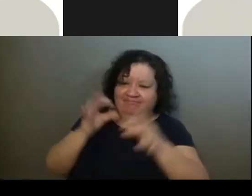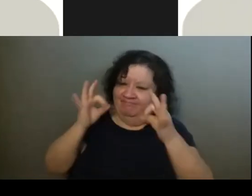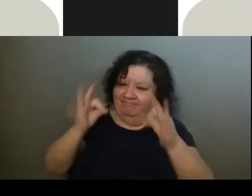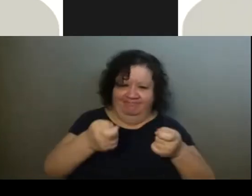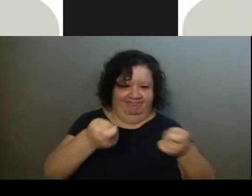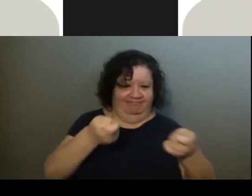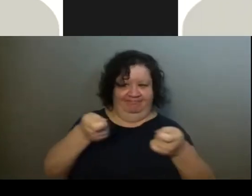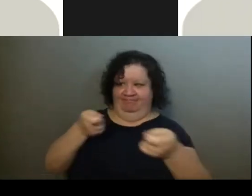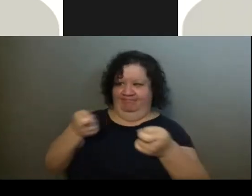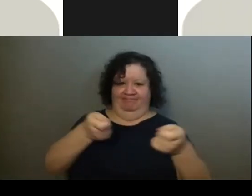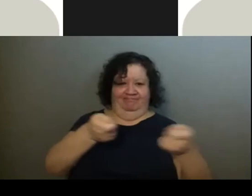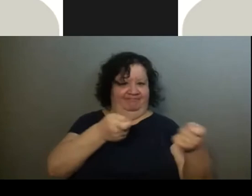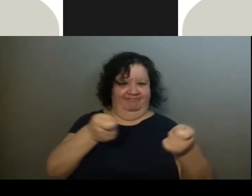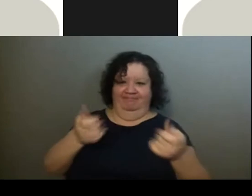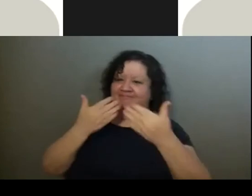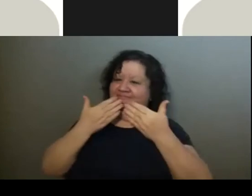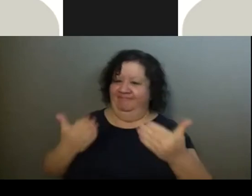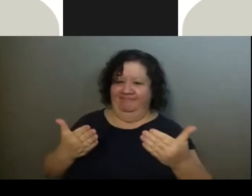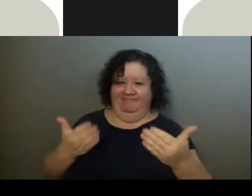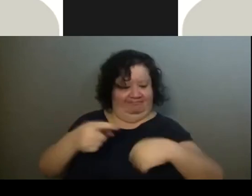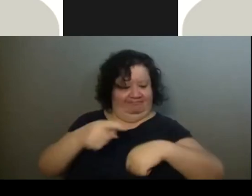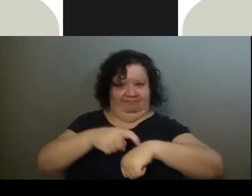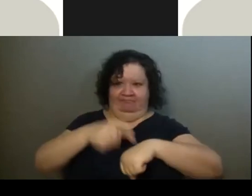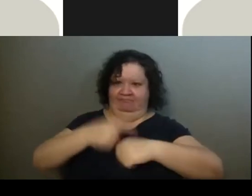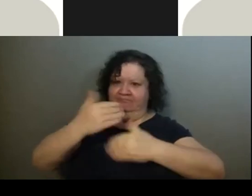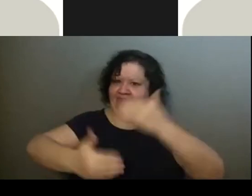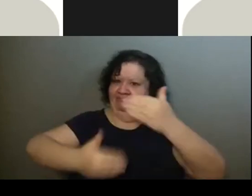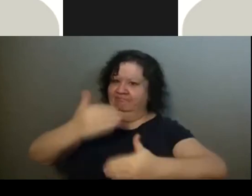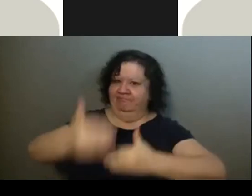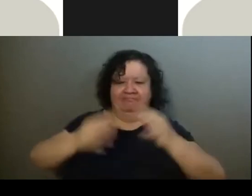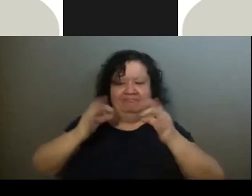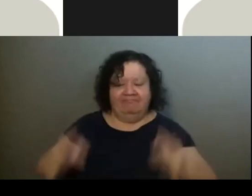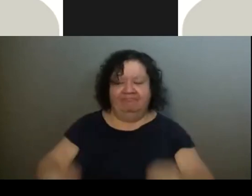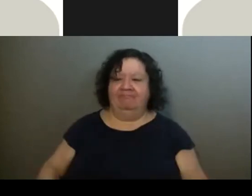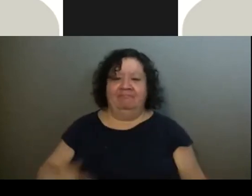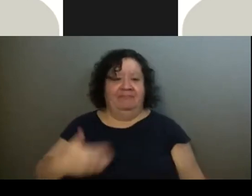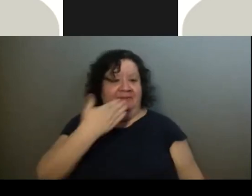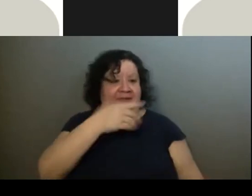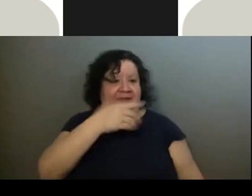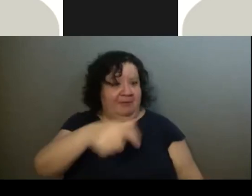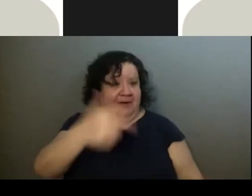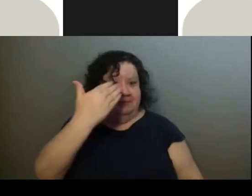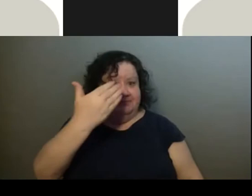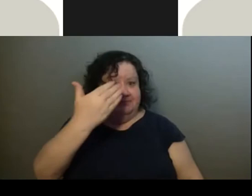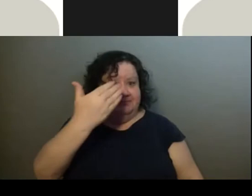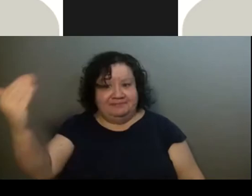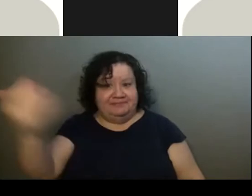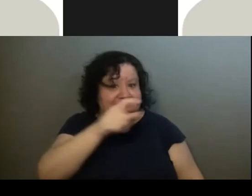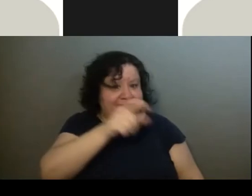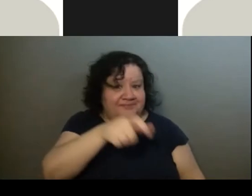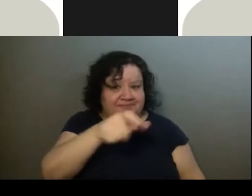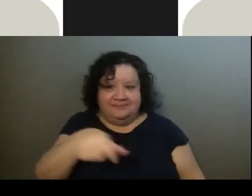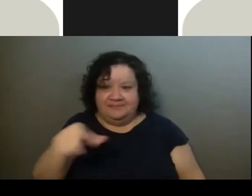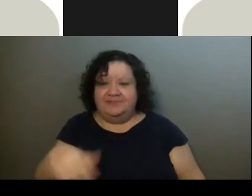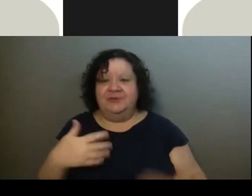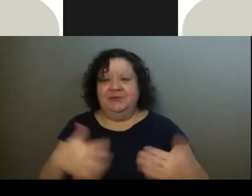on time. I want to thank the speakers themselves for also, you know, managing the time, but at the same time,